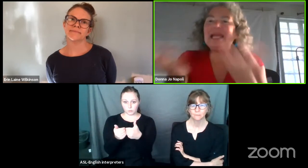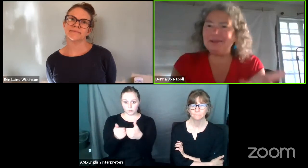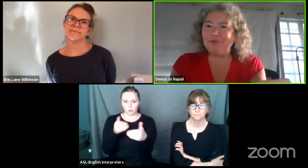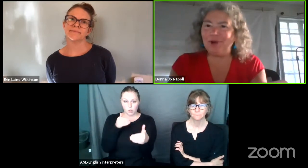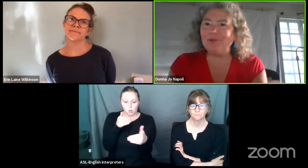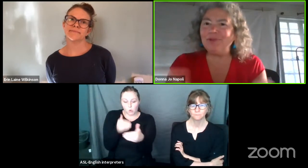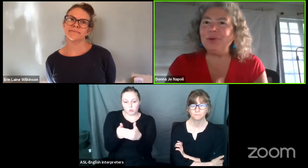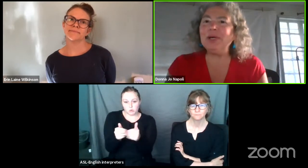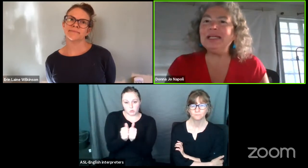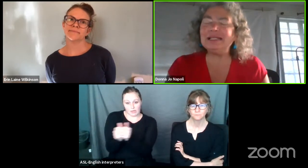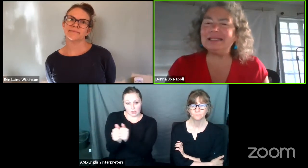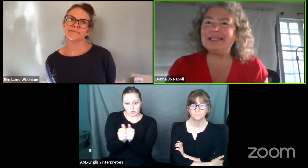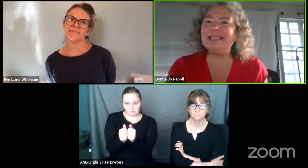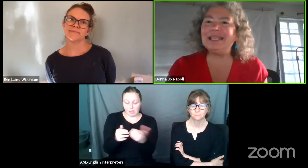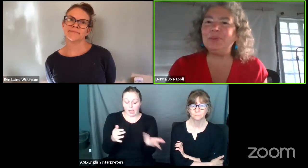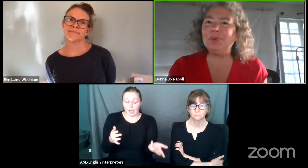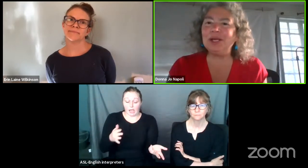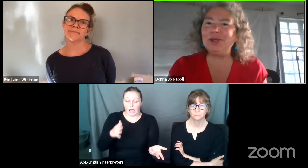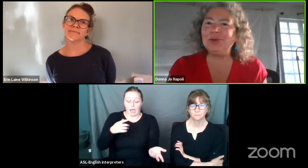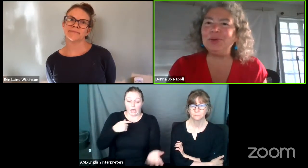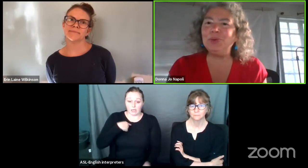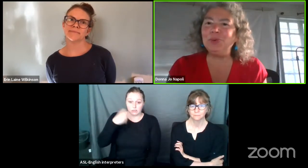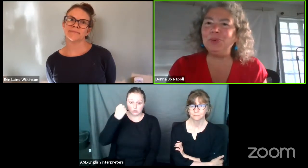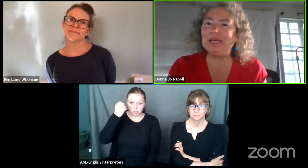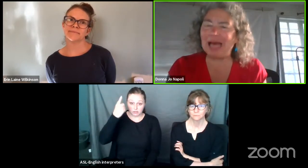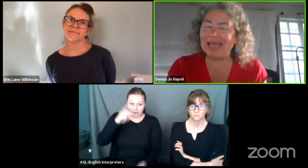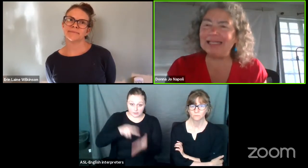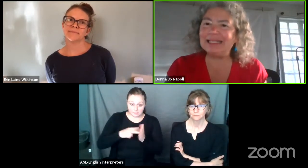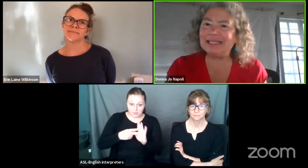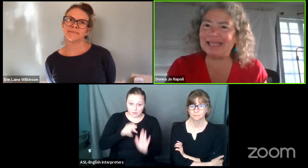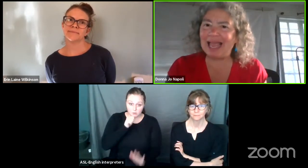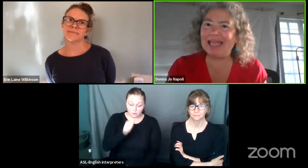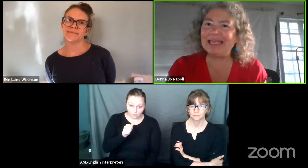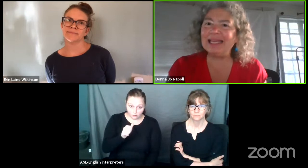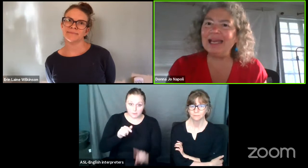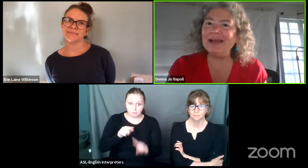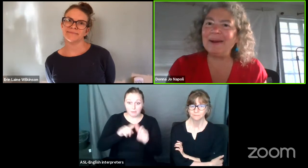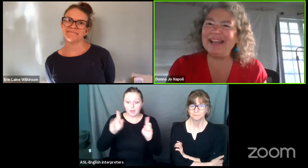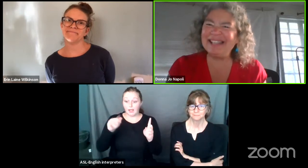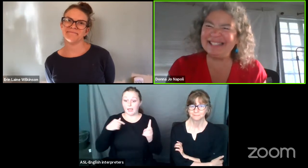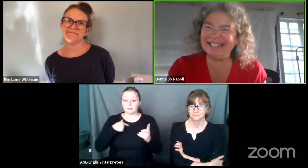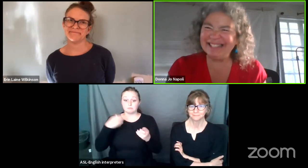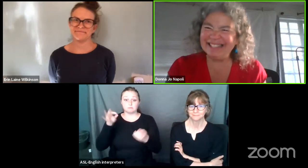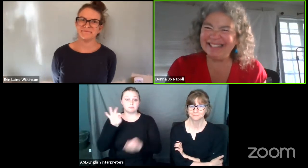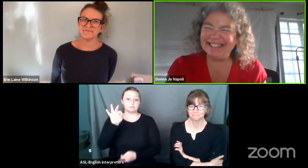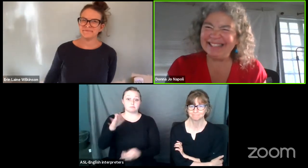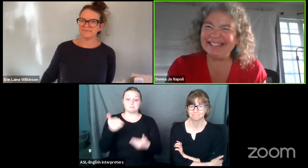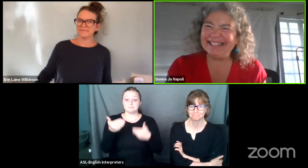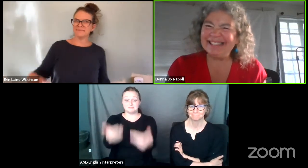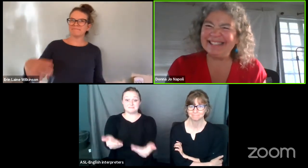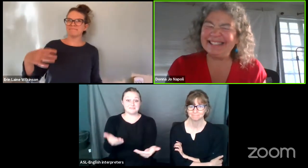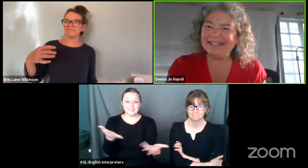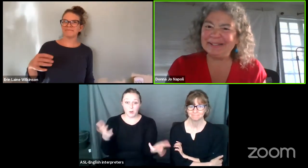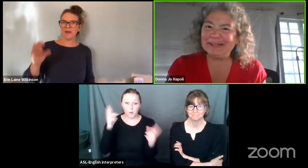but I lay it in front of you and let's see what you would like to say.